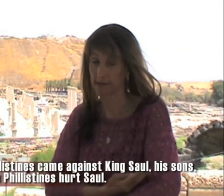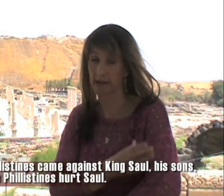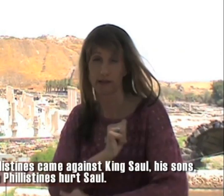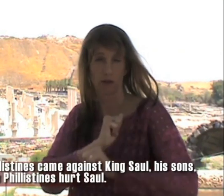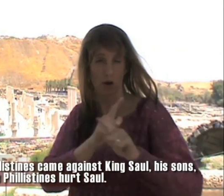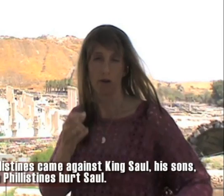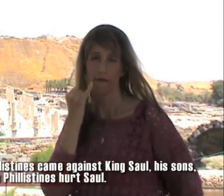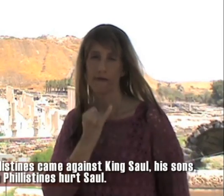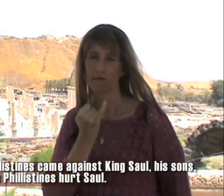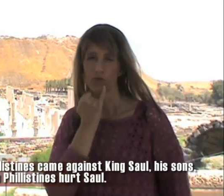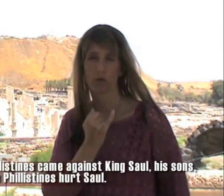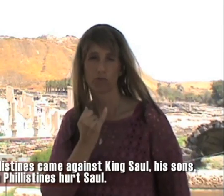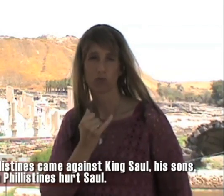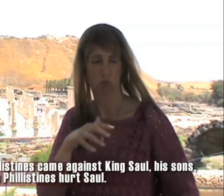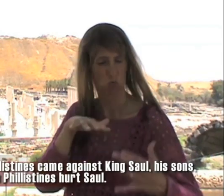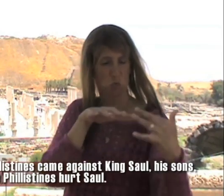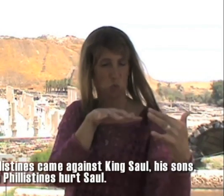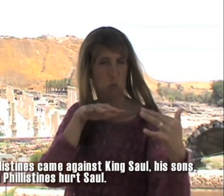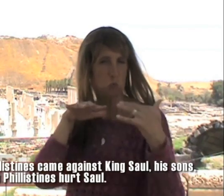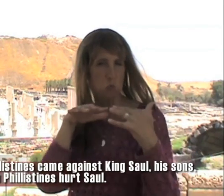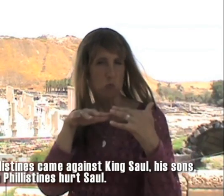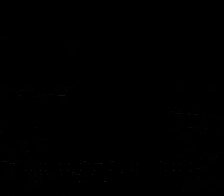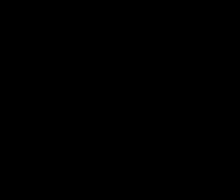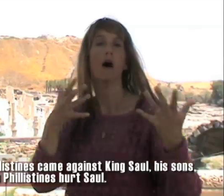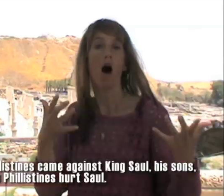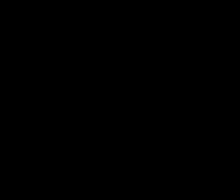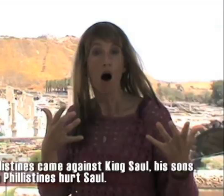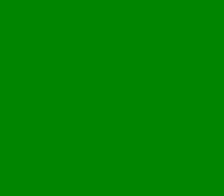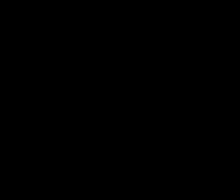against Saul and his sons and all of Israel.